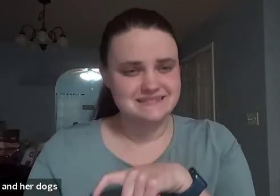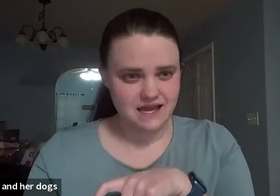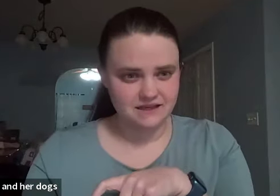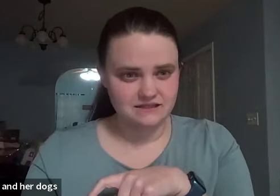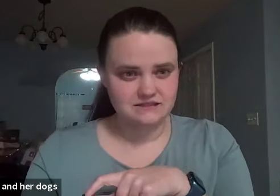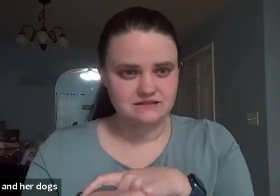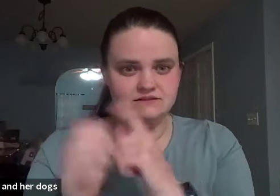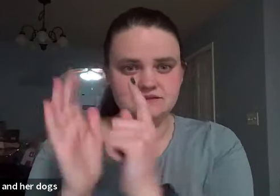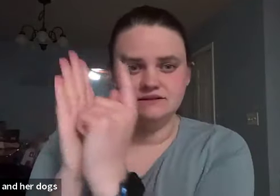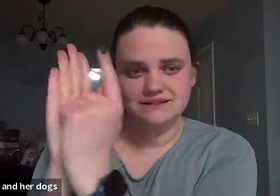second,